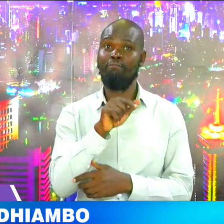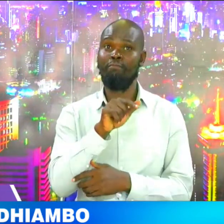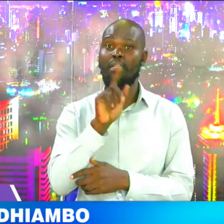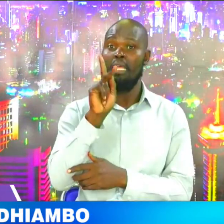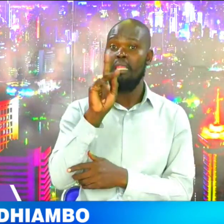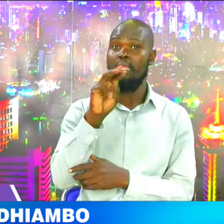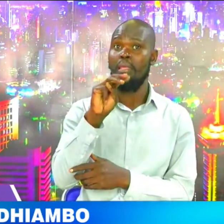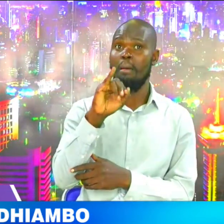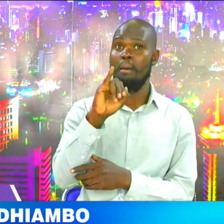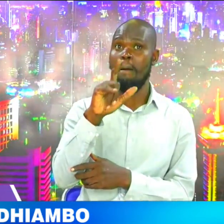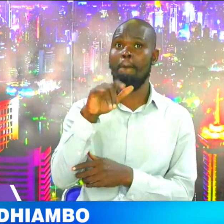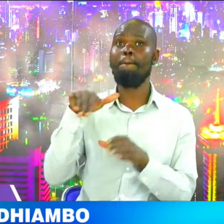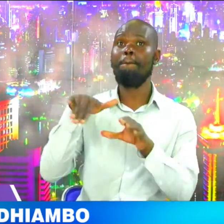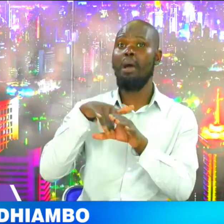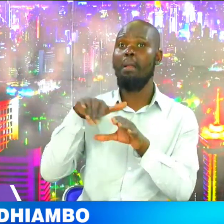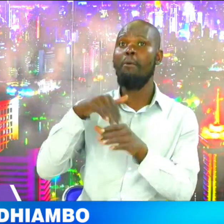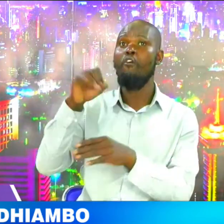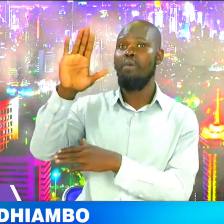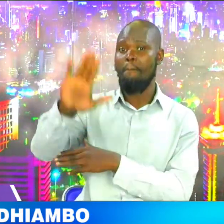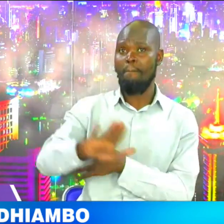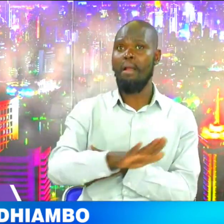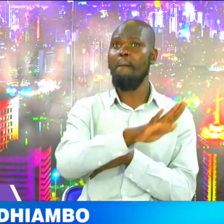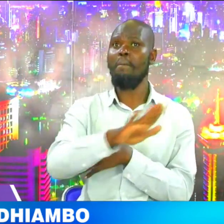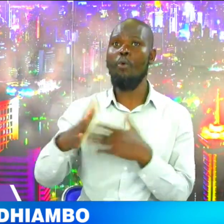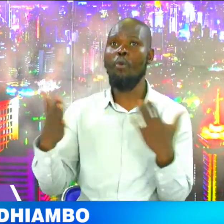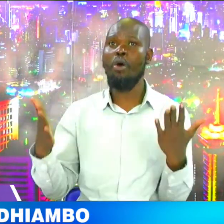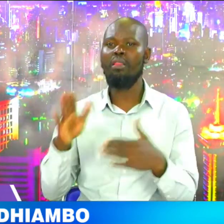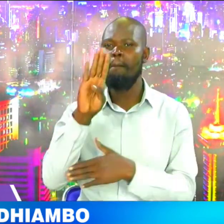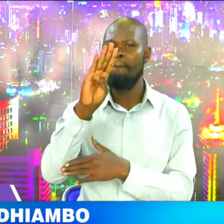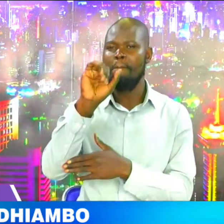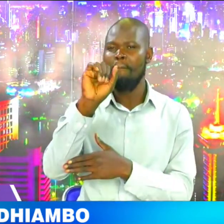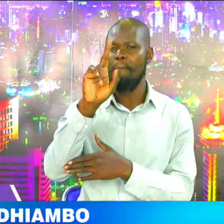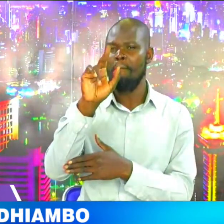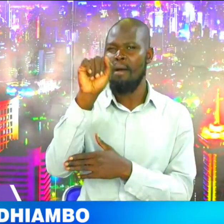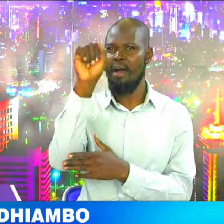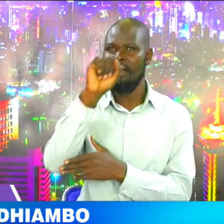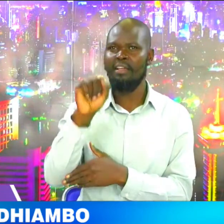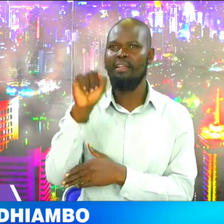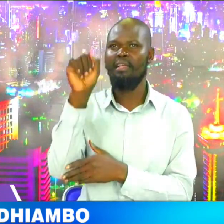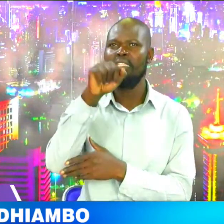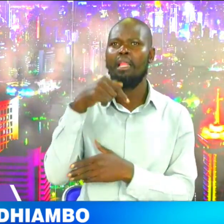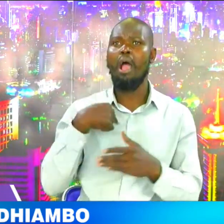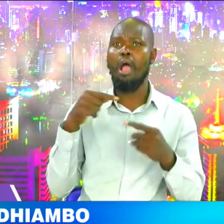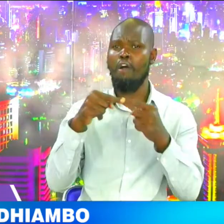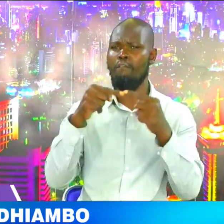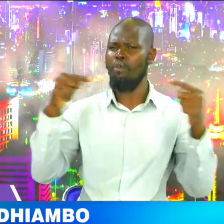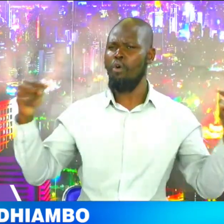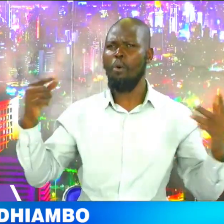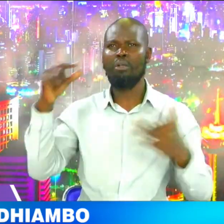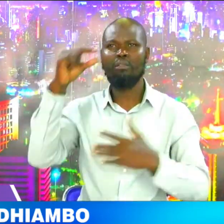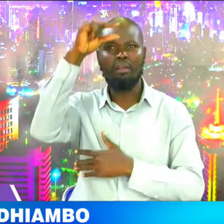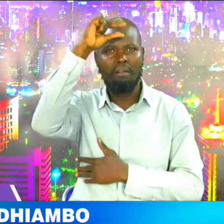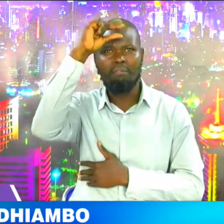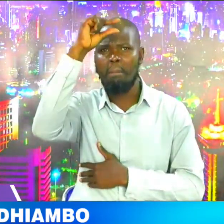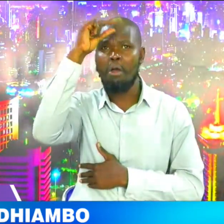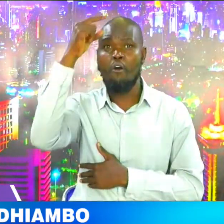and other non-communicable diseases. On to our next news. Kilimani Member of